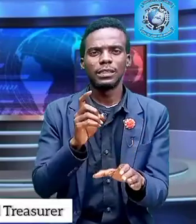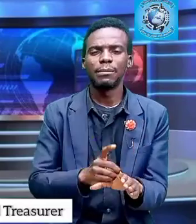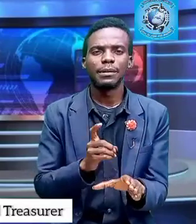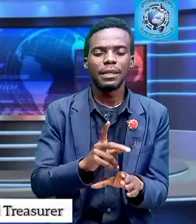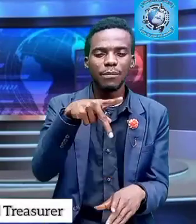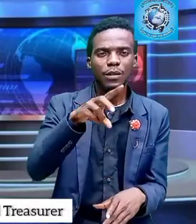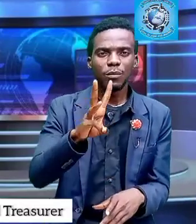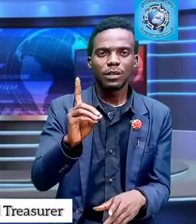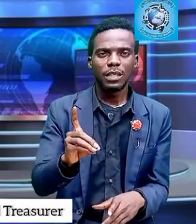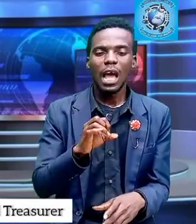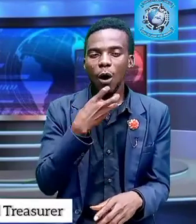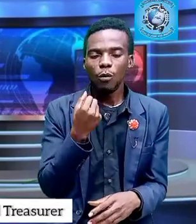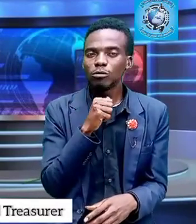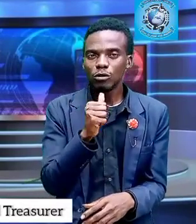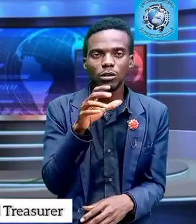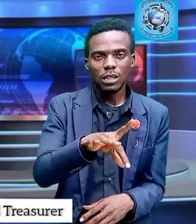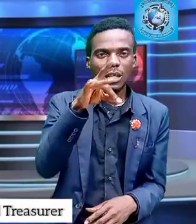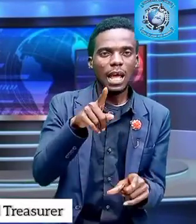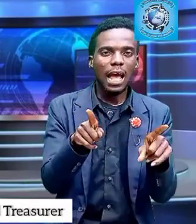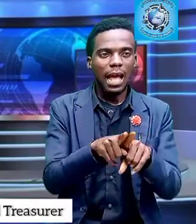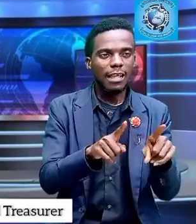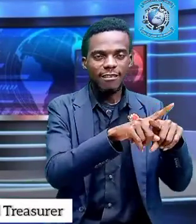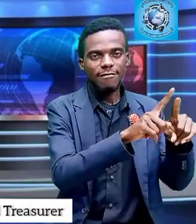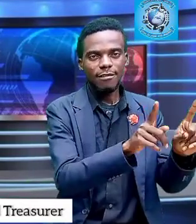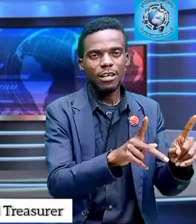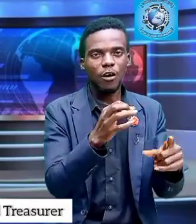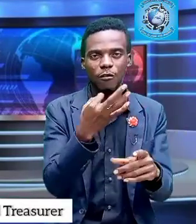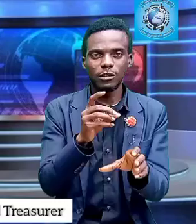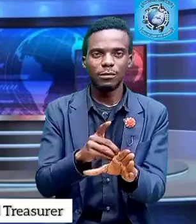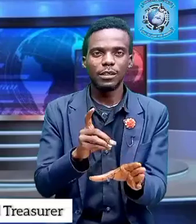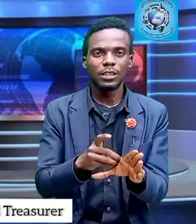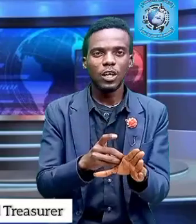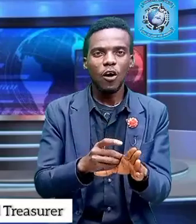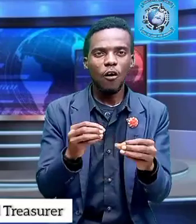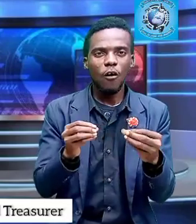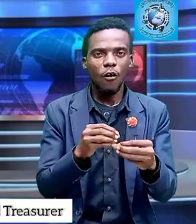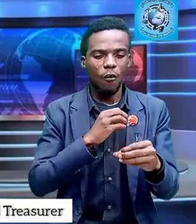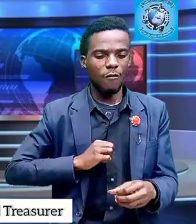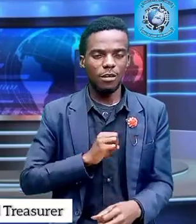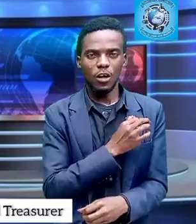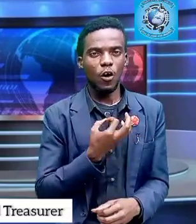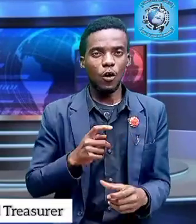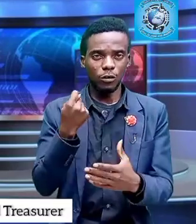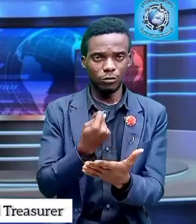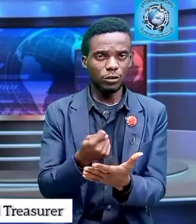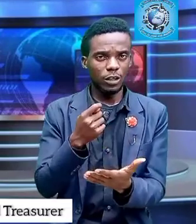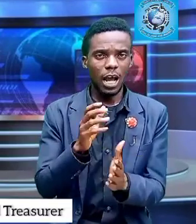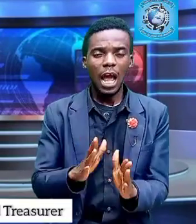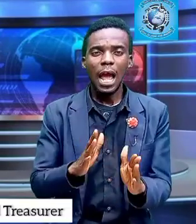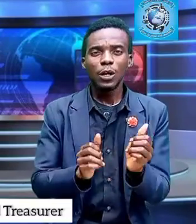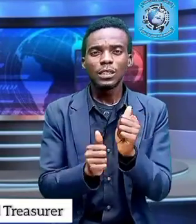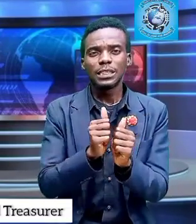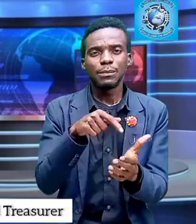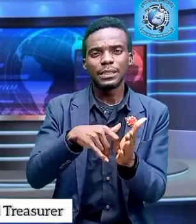disabilities, PWD, I was not elected as a diversity of disability officer or treasurer. This means that I